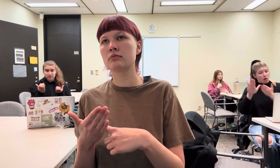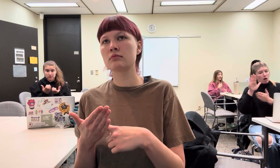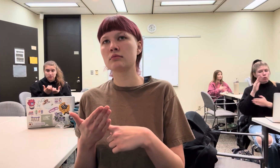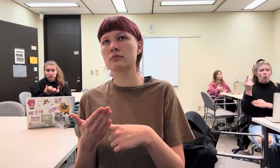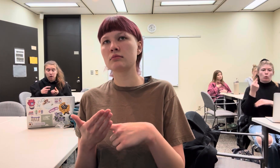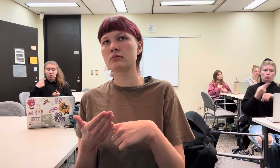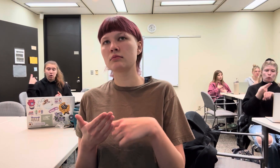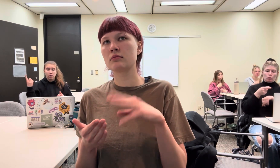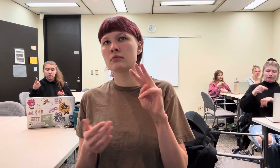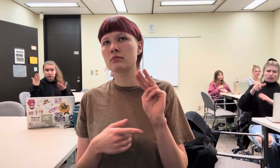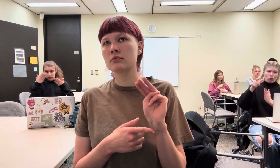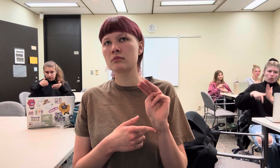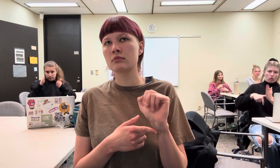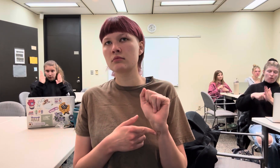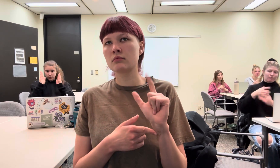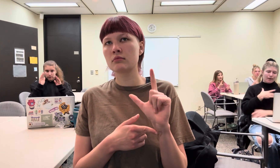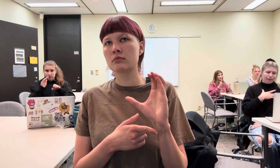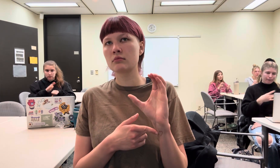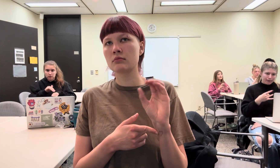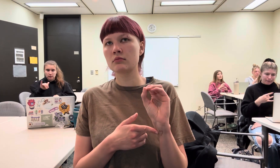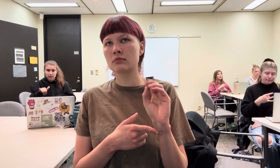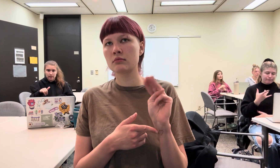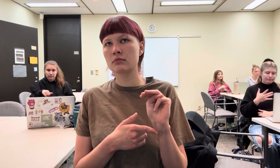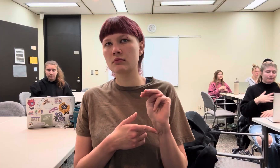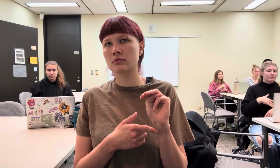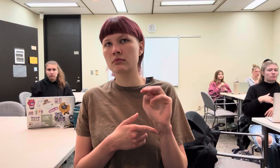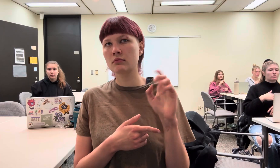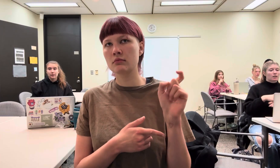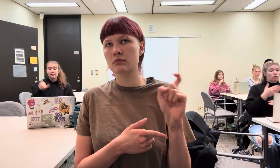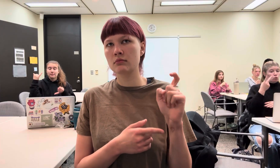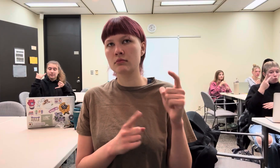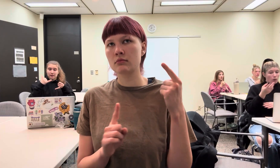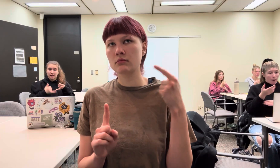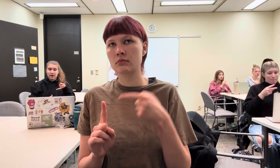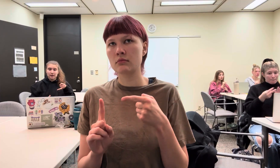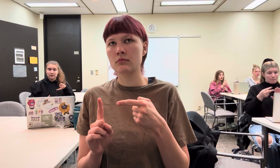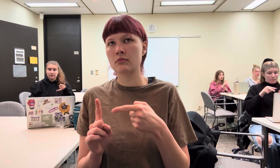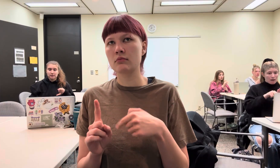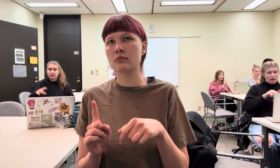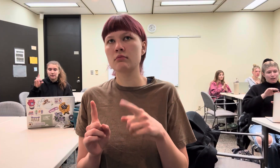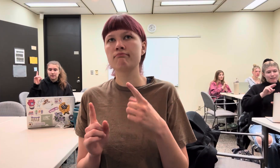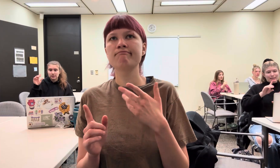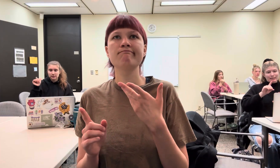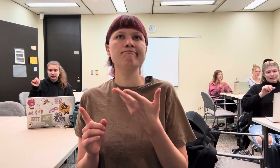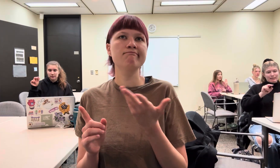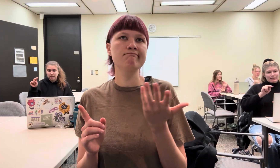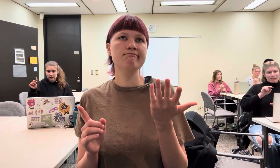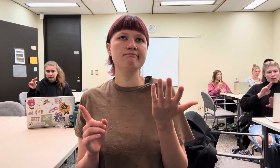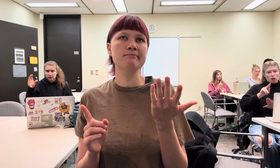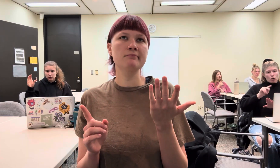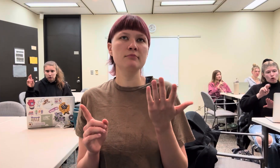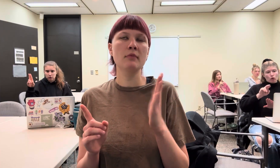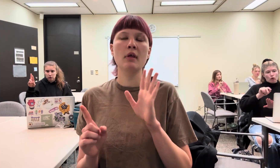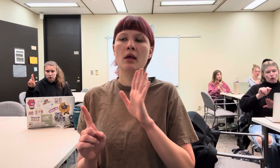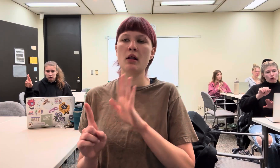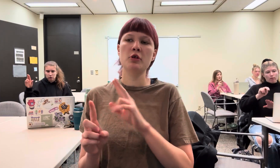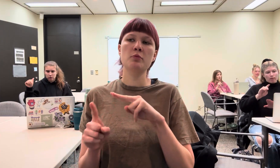that's by John Chafee. And then on the back, the last one is Dan Kurland. It's how the language really works, the fundamentals of